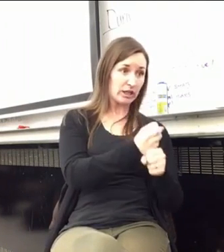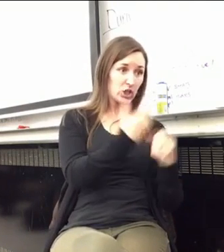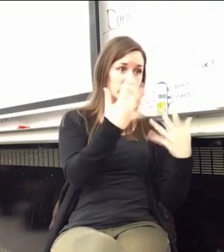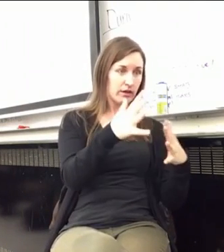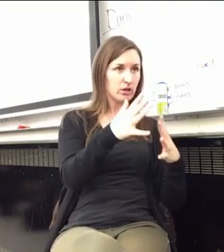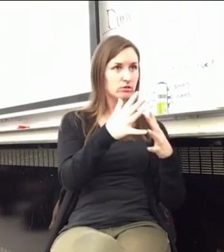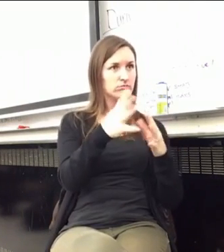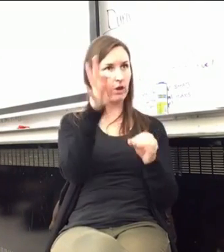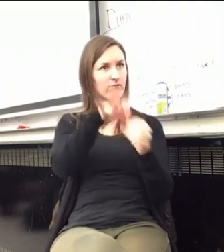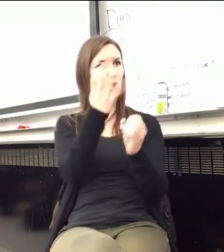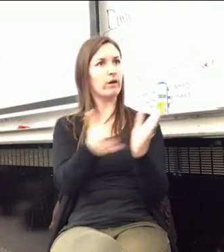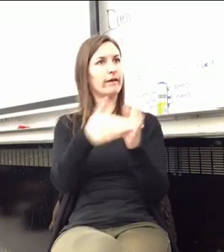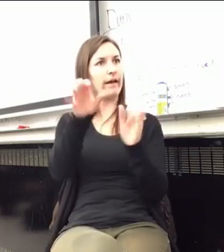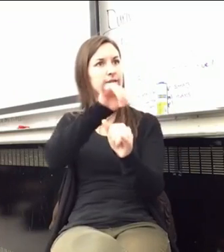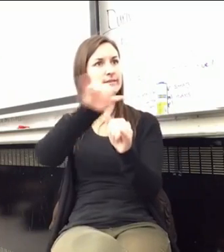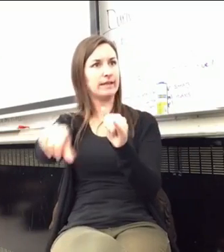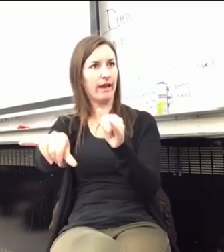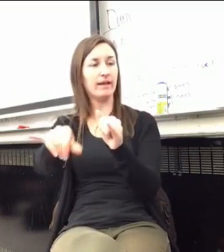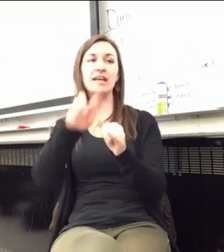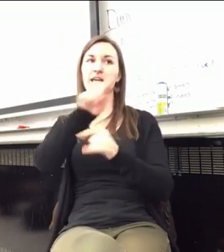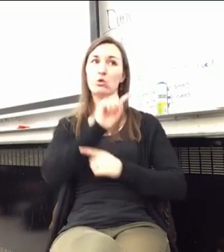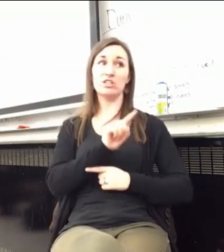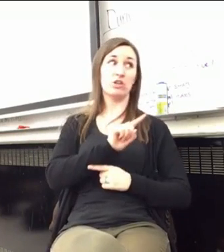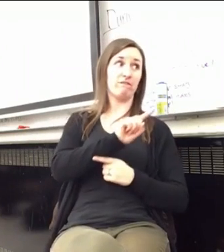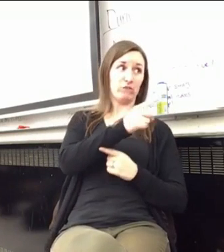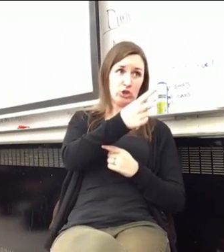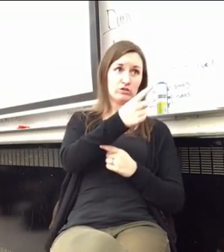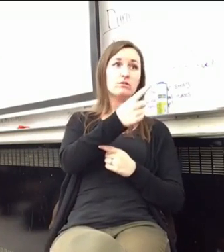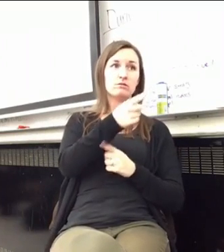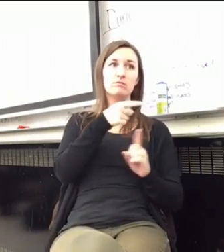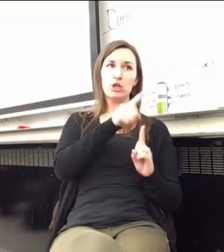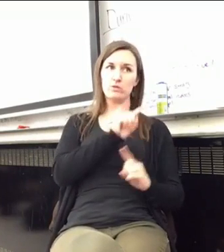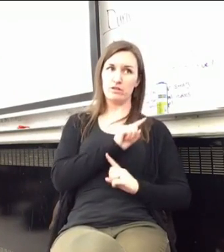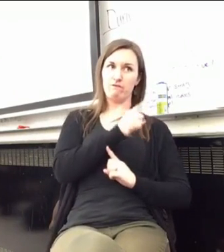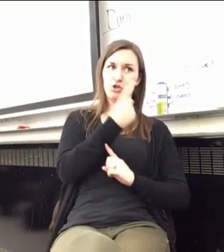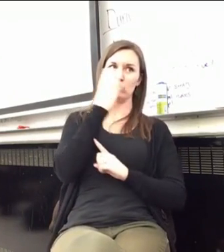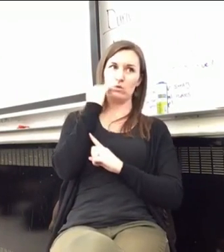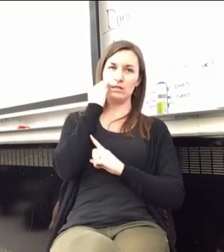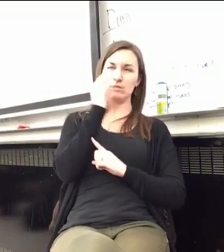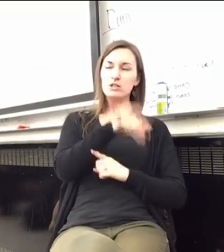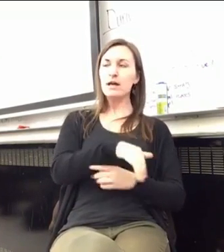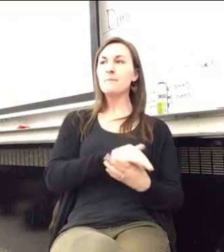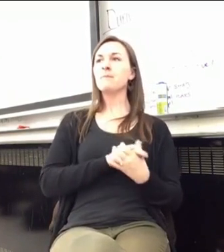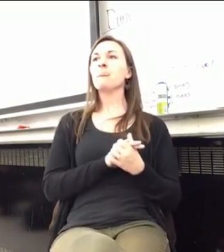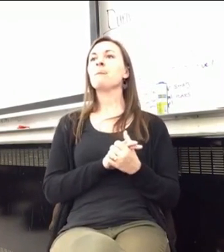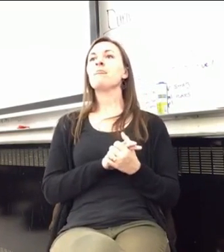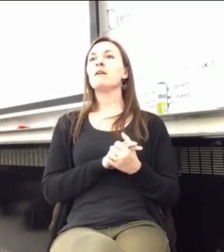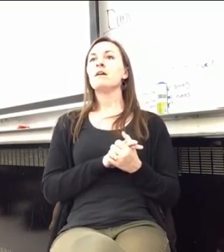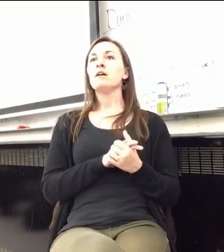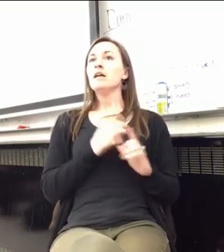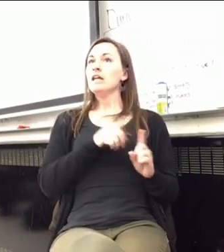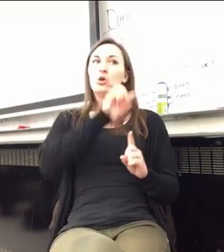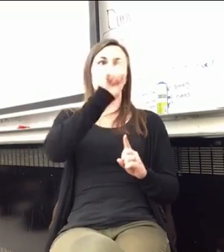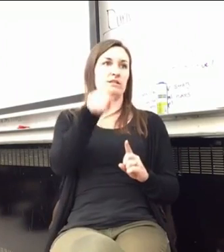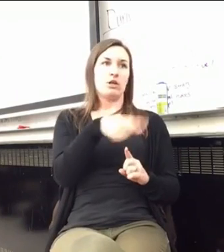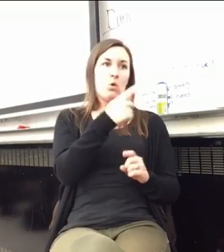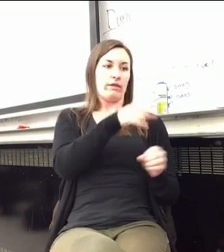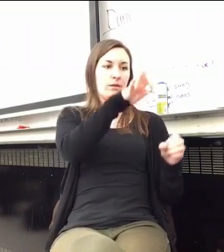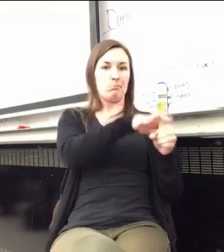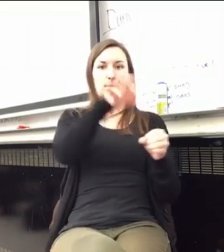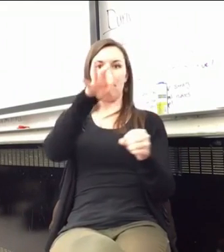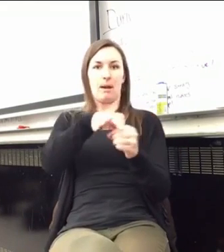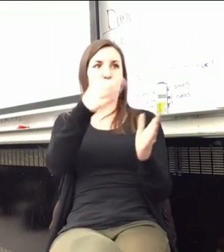there's almost no 2 terms. You can't count Teddy Roosevelt because Teddy Roosevelt wasn't 2 terms because his other person died. But he was the only elected 2-term